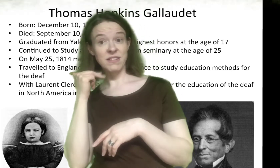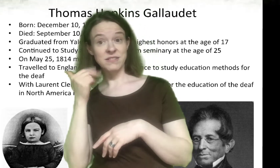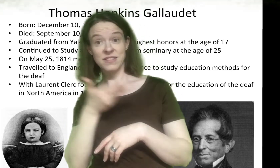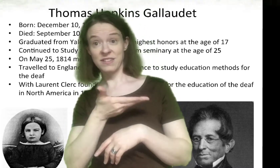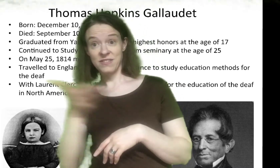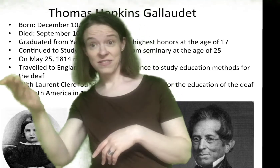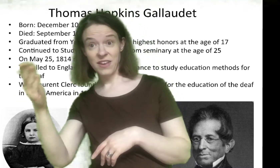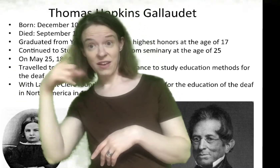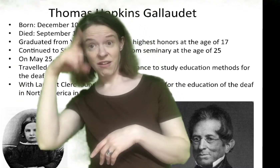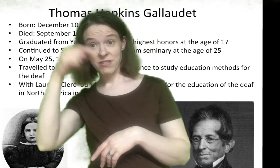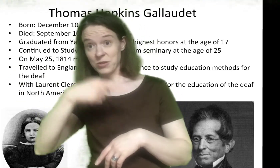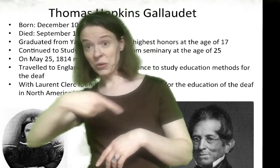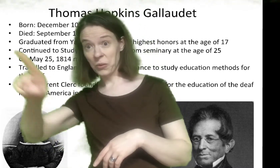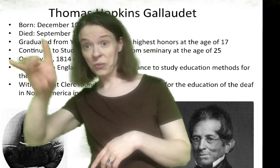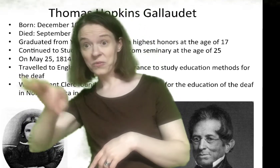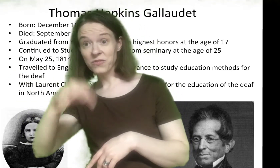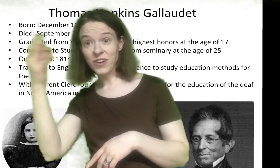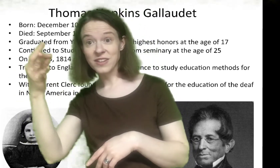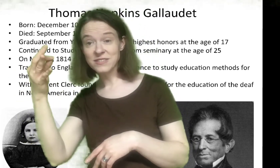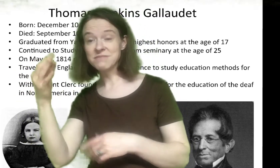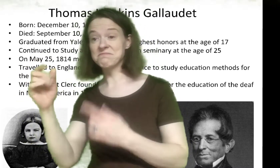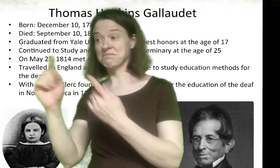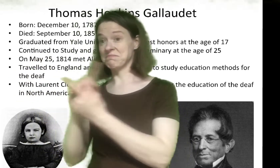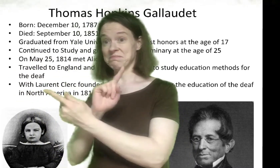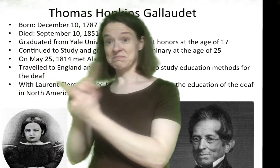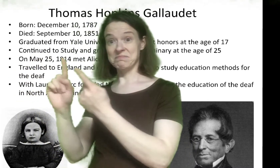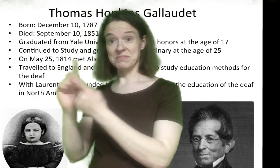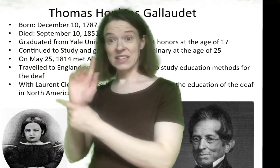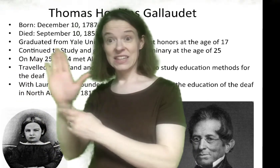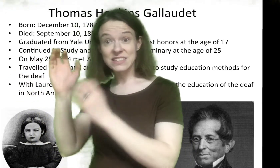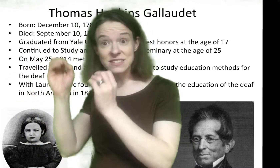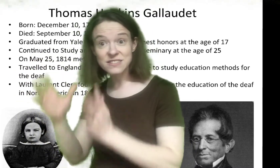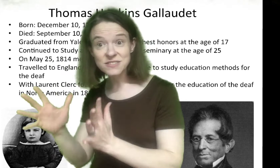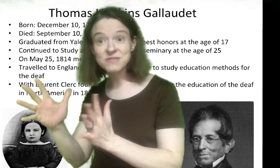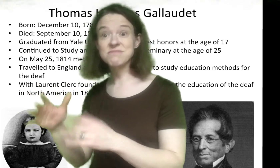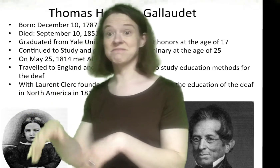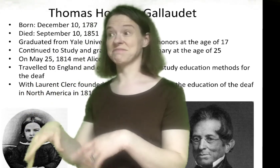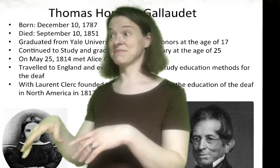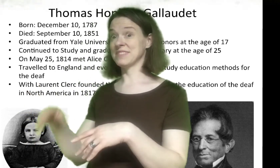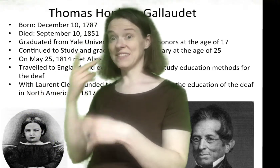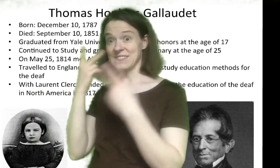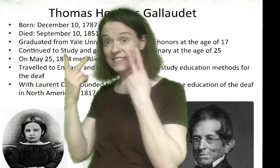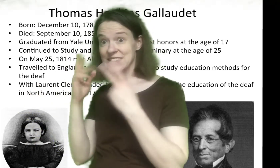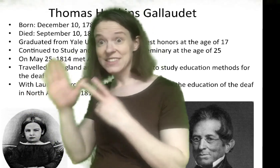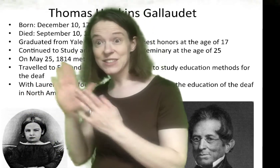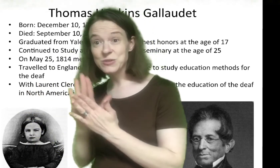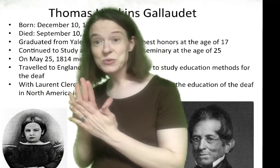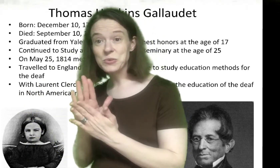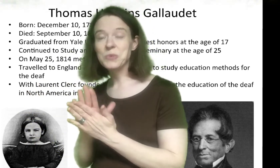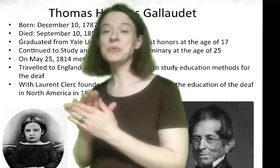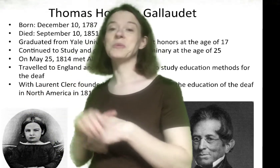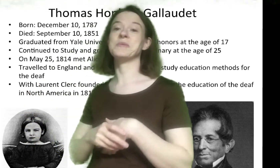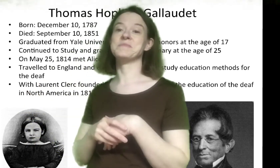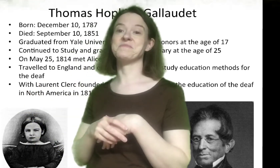So Clerc invited Gallaudet to go to France, and there he met Clerc's teachers, visited the school,